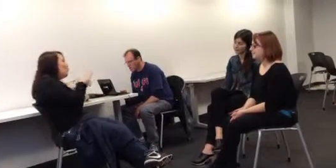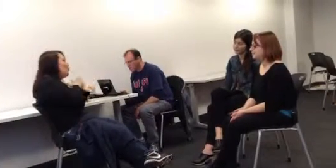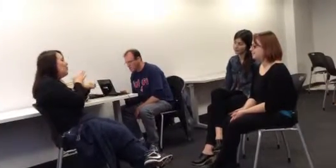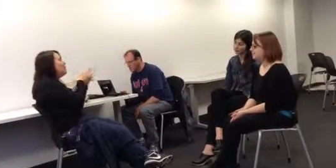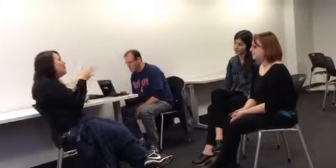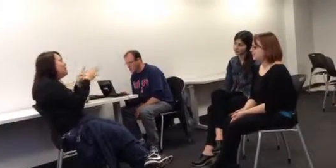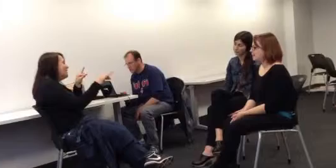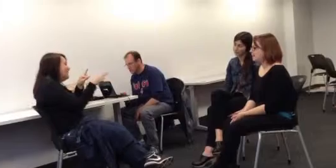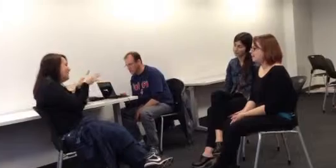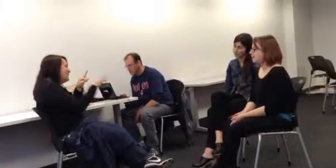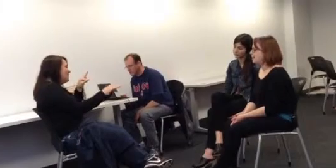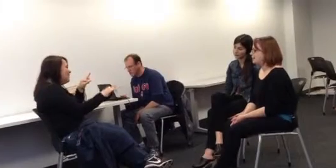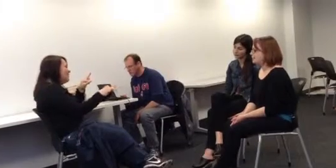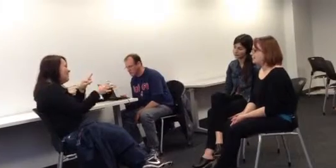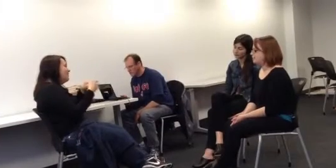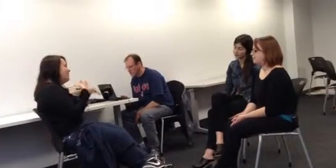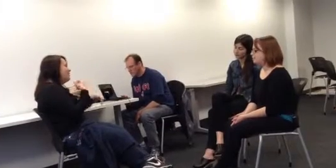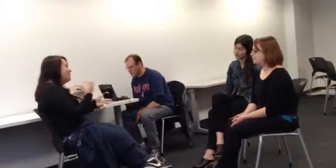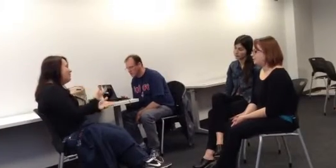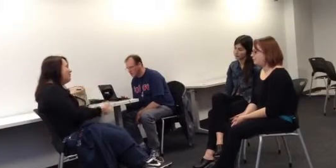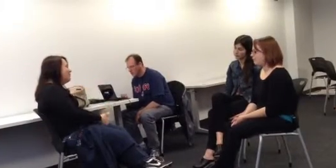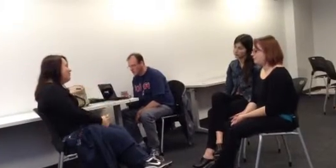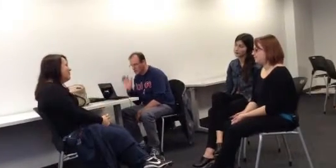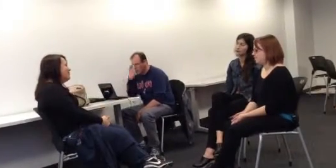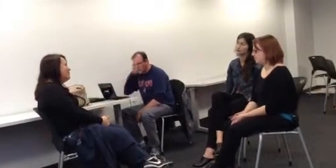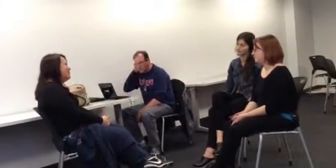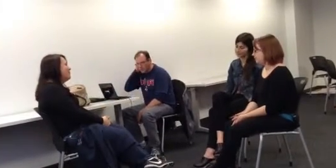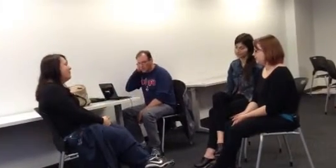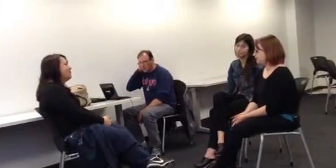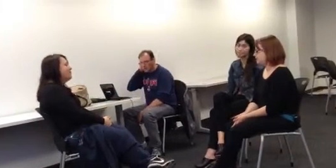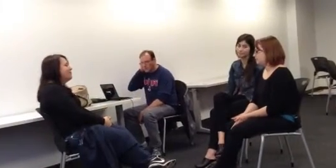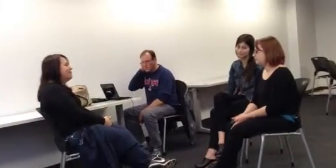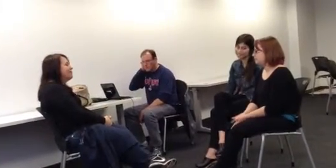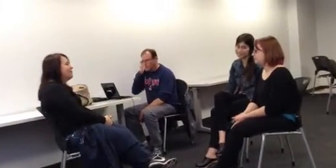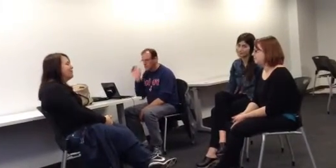sentences. Signed English is full exact English sentences.